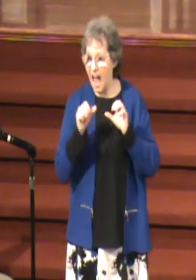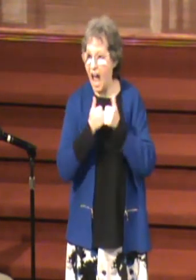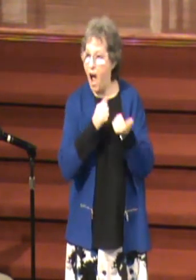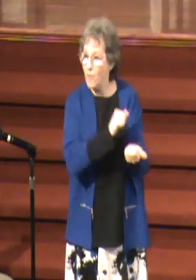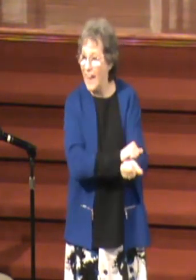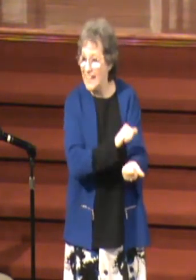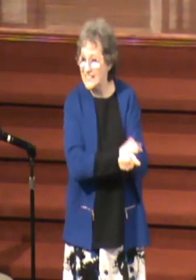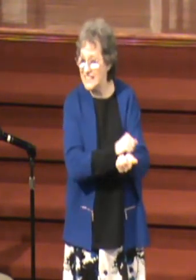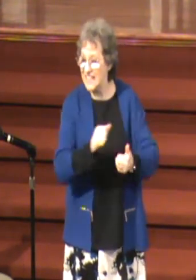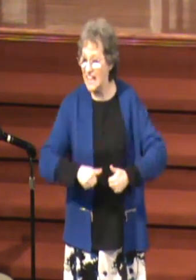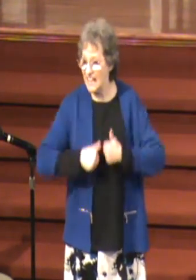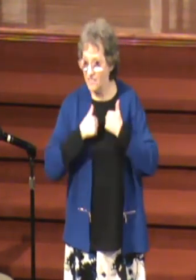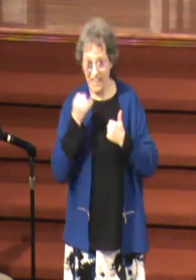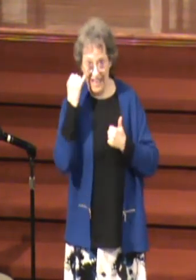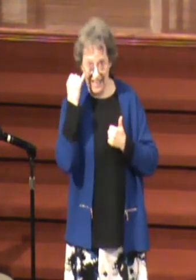live if she were in our shoes.